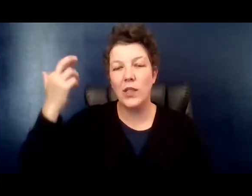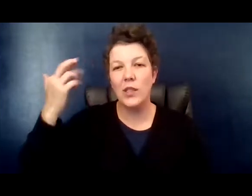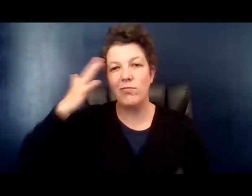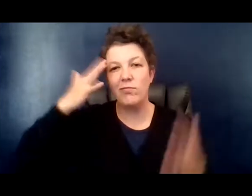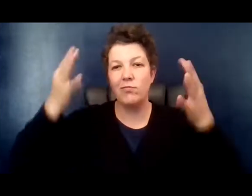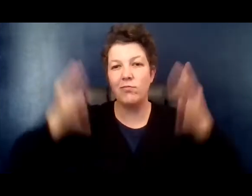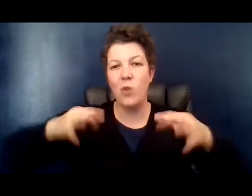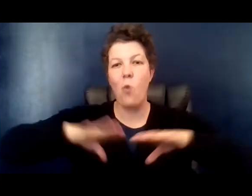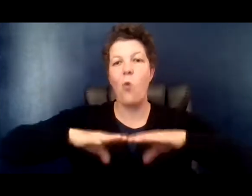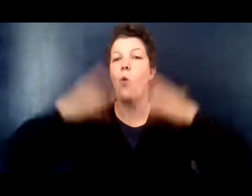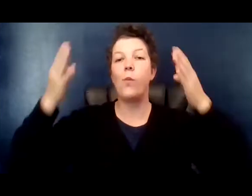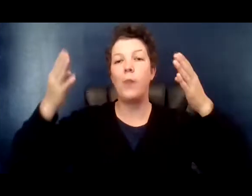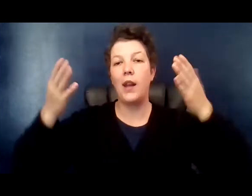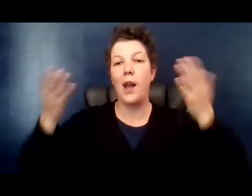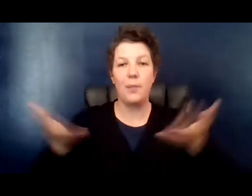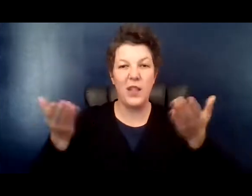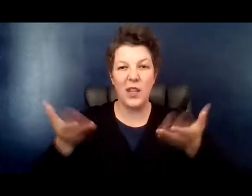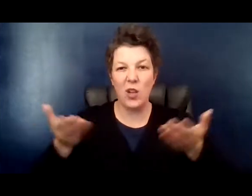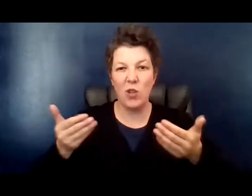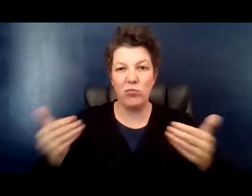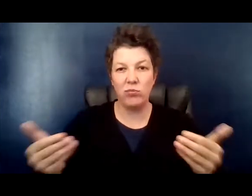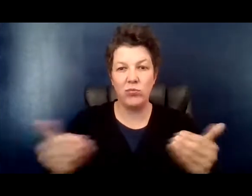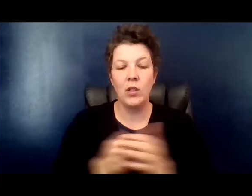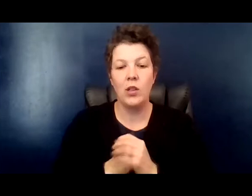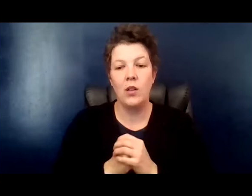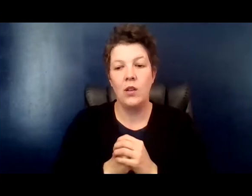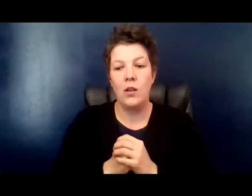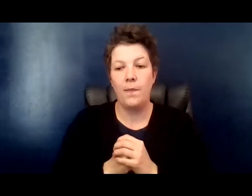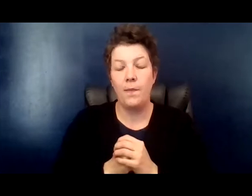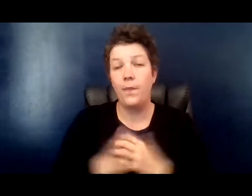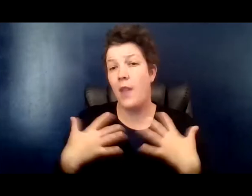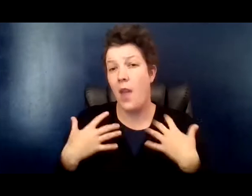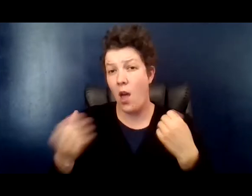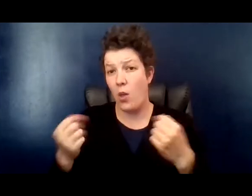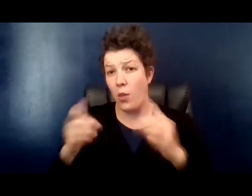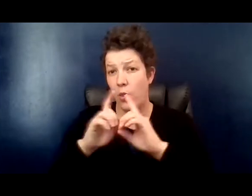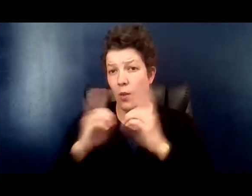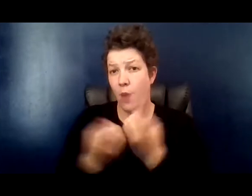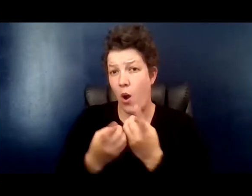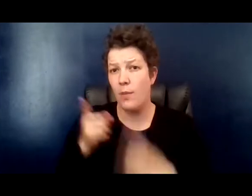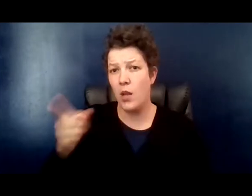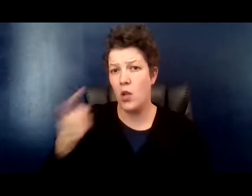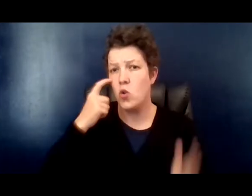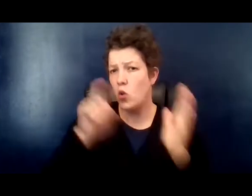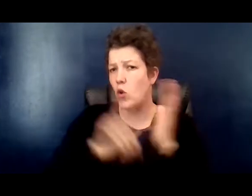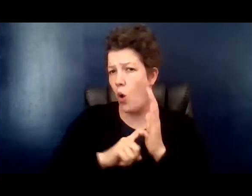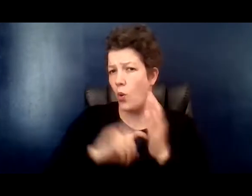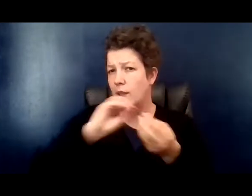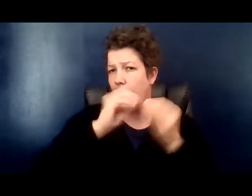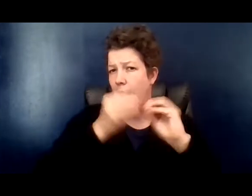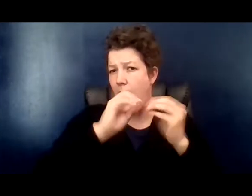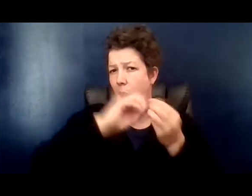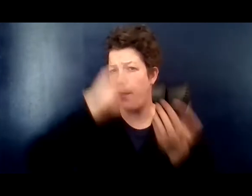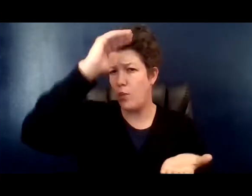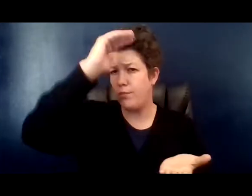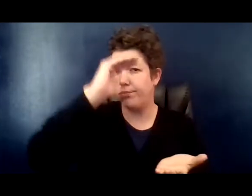experienced the health department 14 days of being steady or slight declines. So it's been very